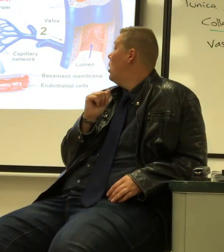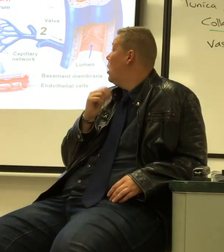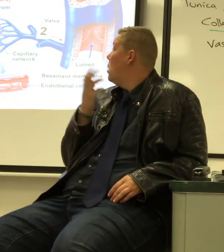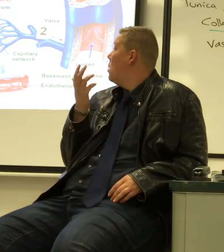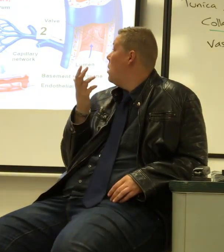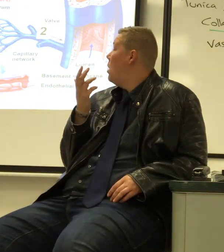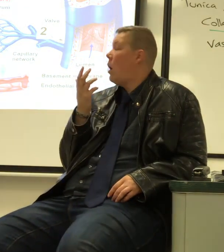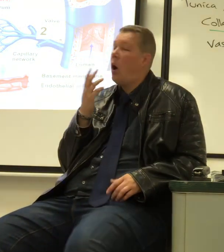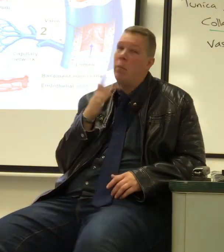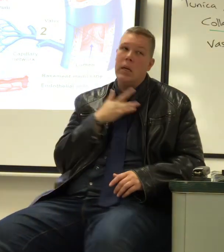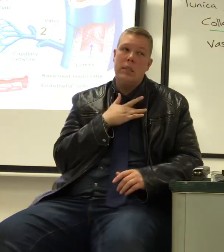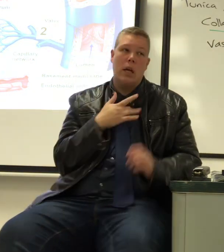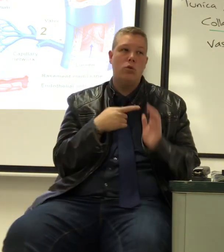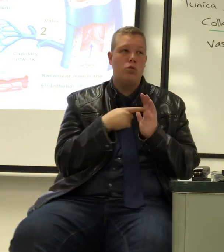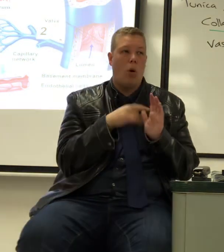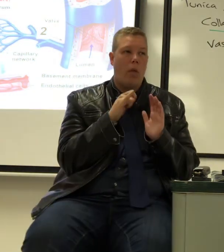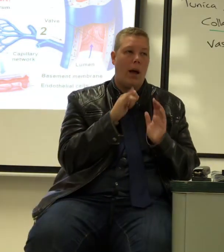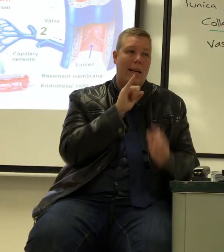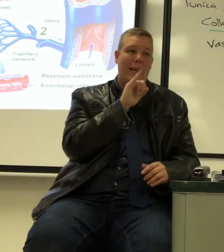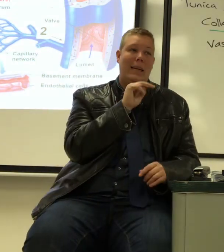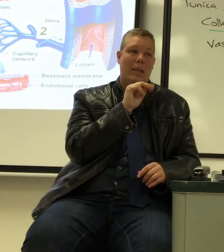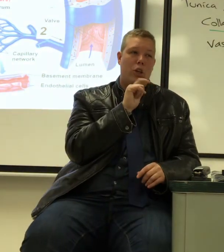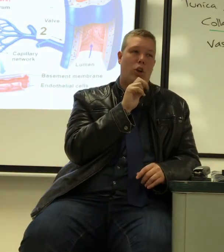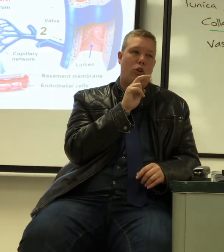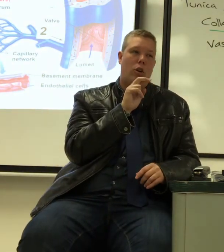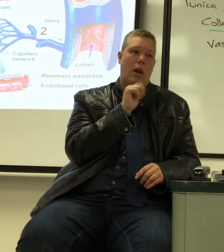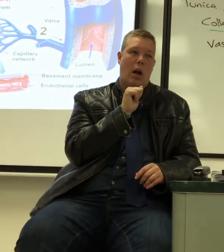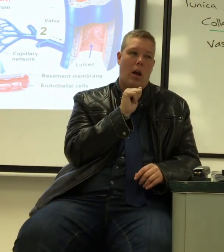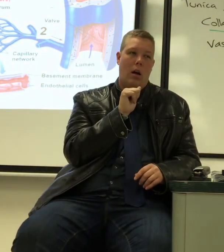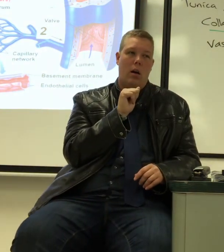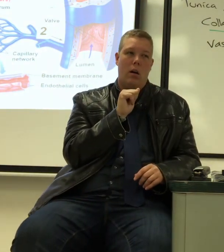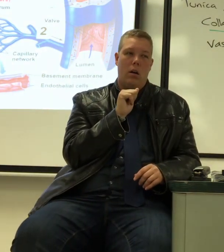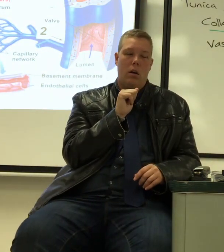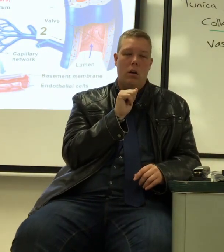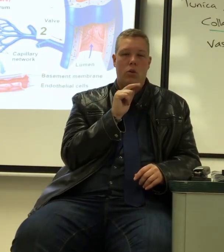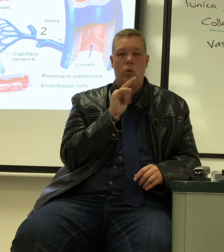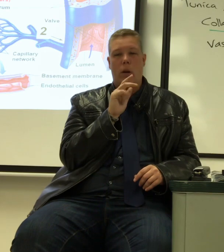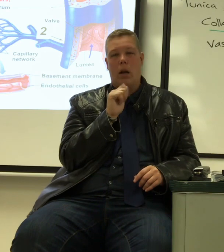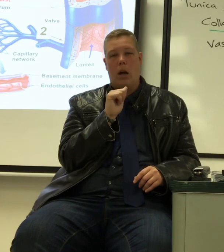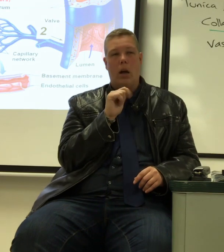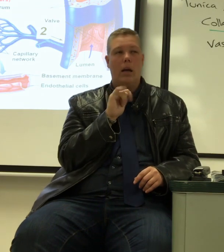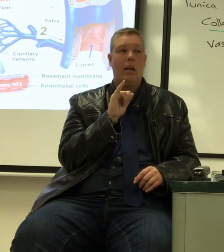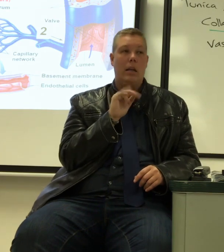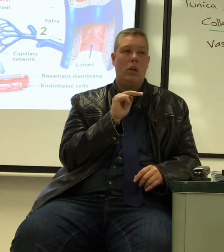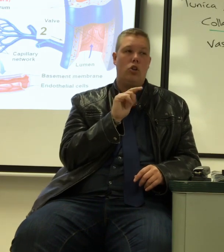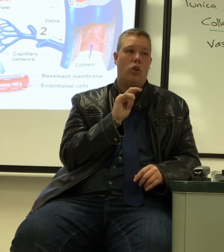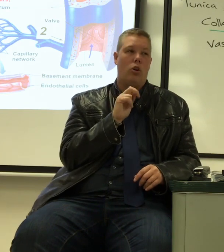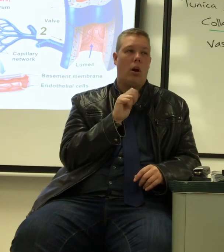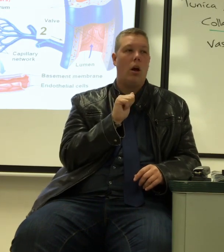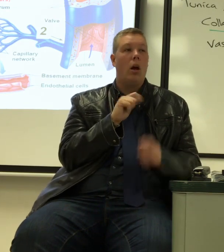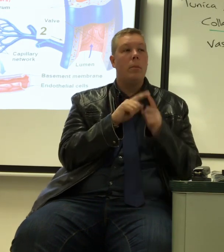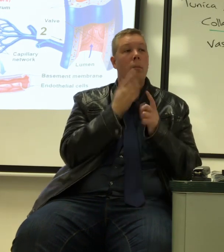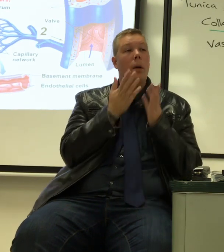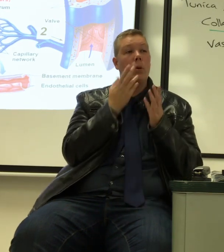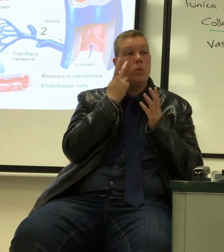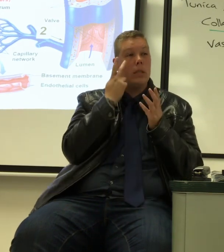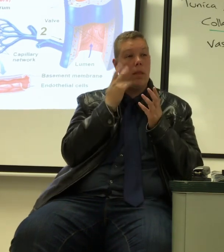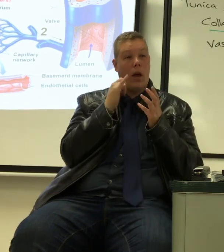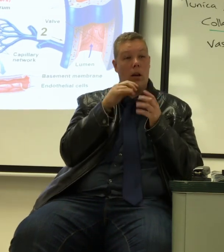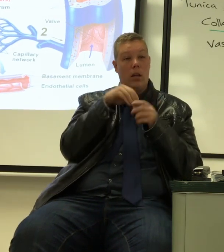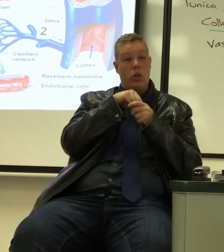intima with its internal elastic lamina, but just note, you may see internal elastic